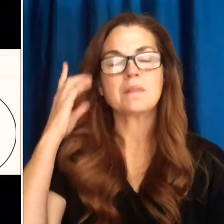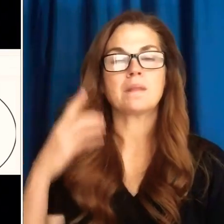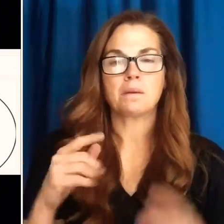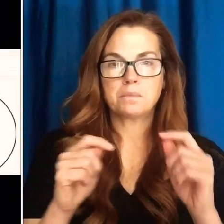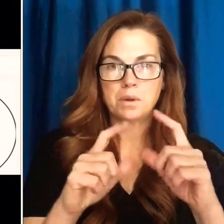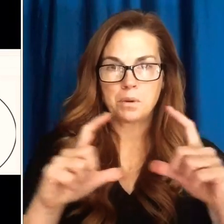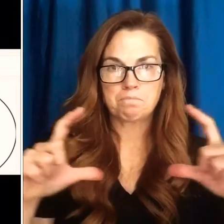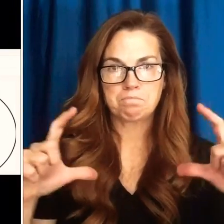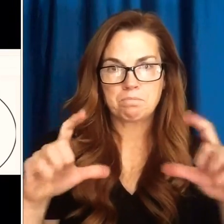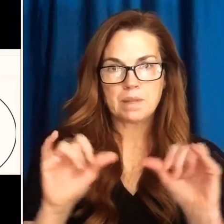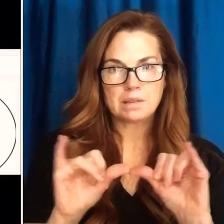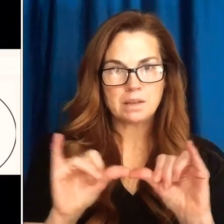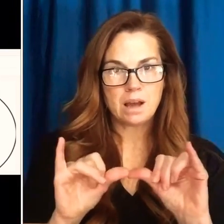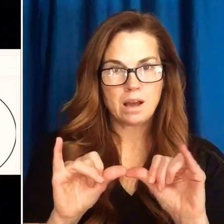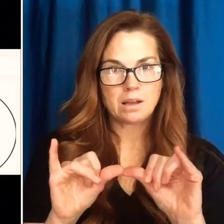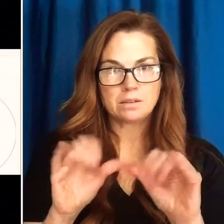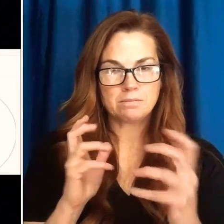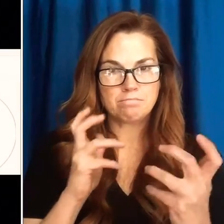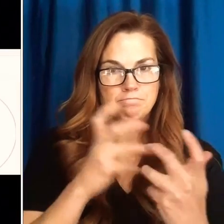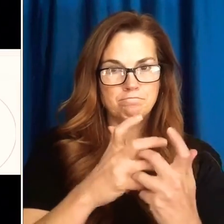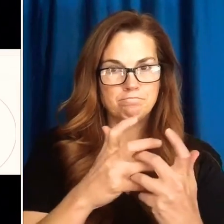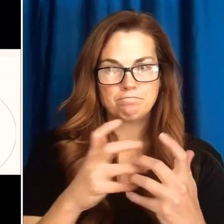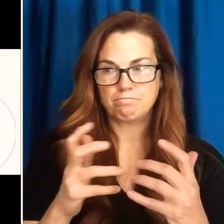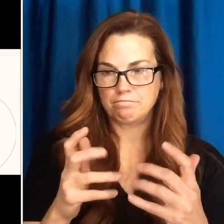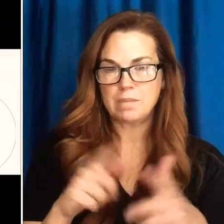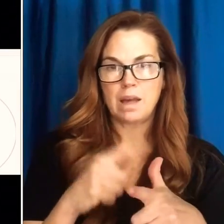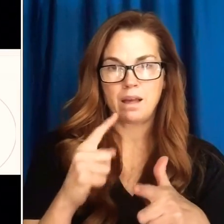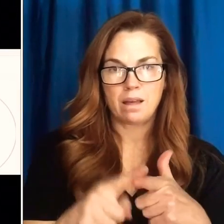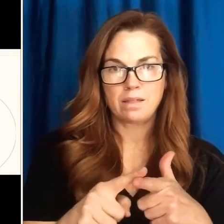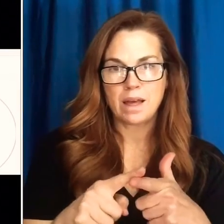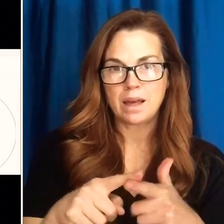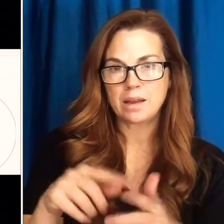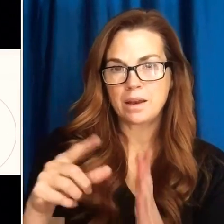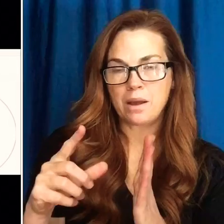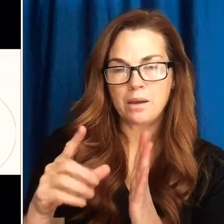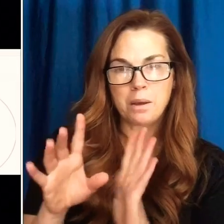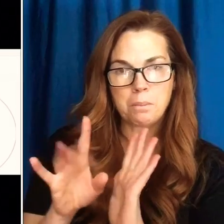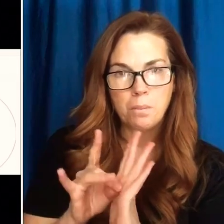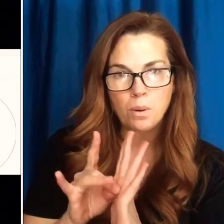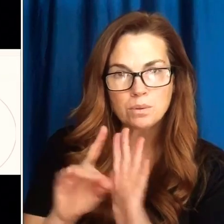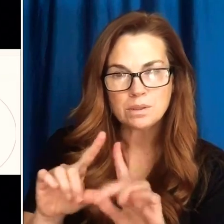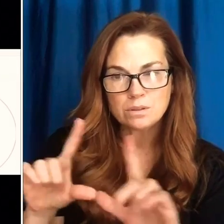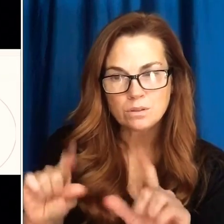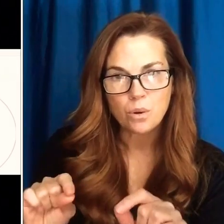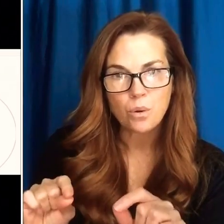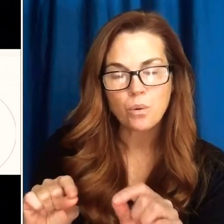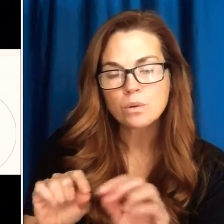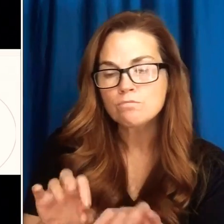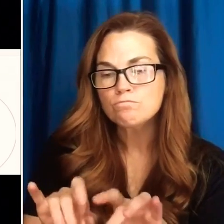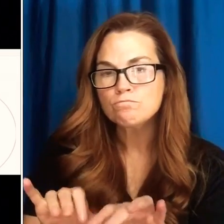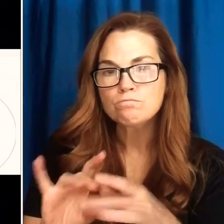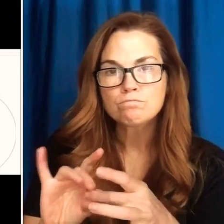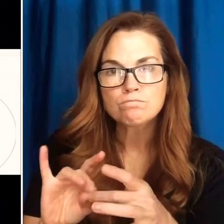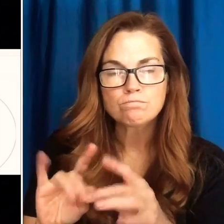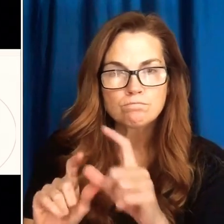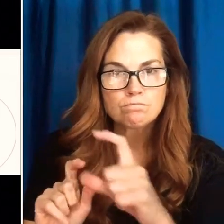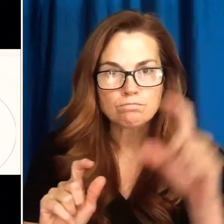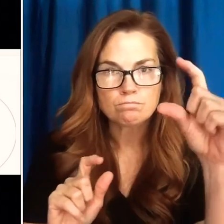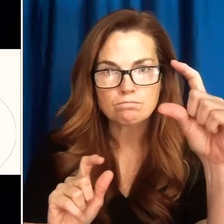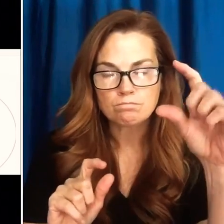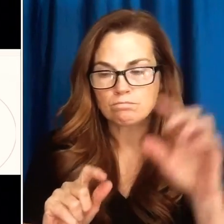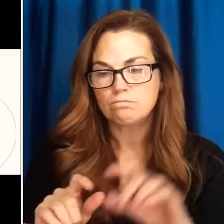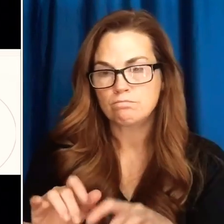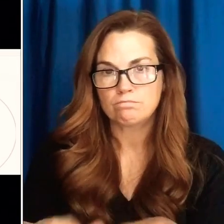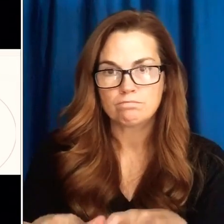and then they went and they created a bunch of post-its. And they did, we'll just for the sake of this, we'll just put in a